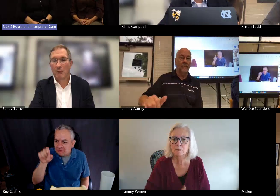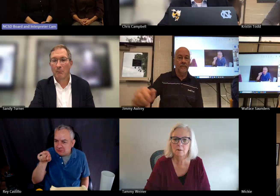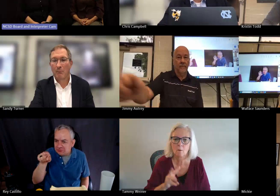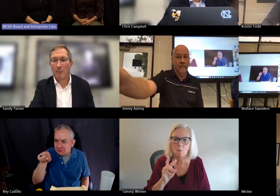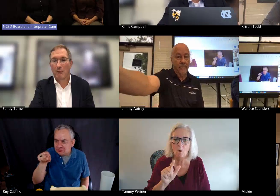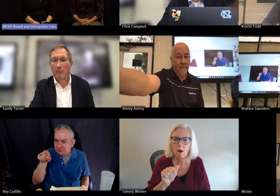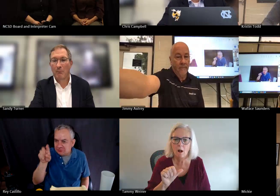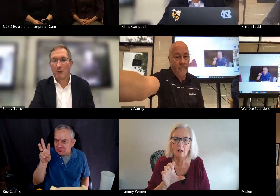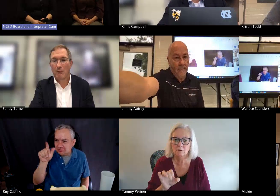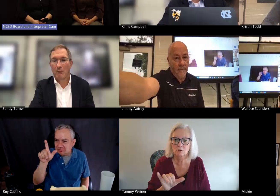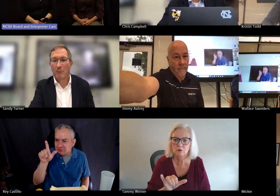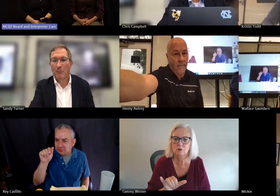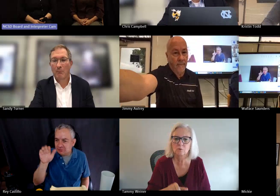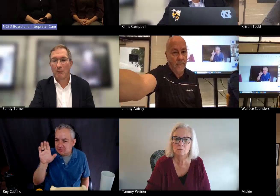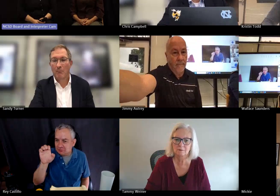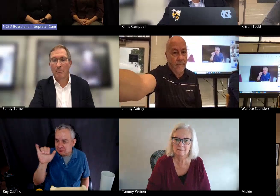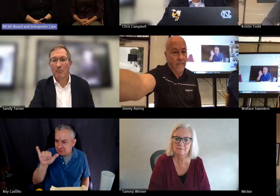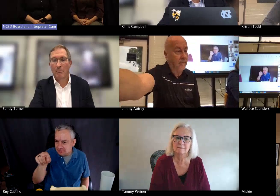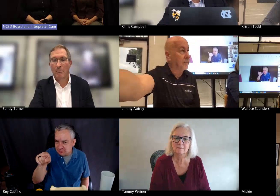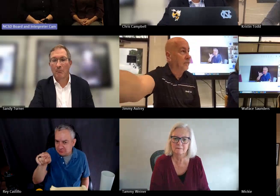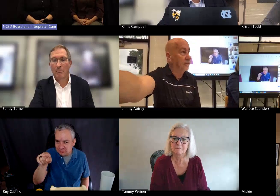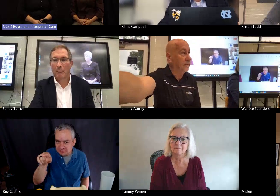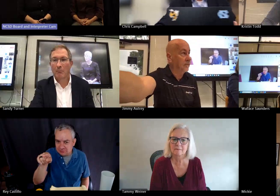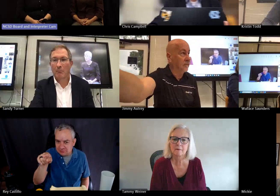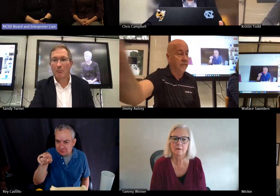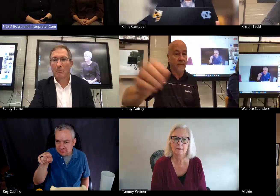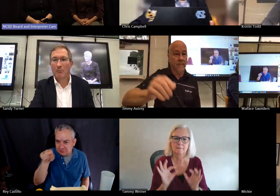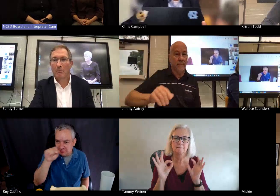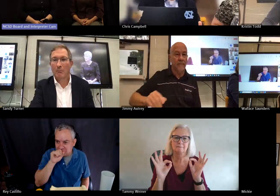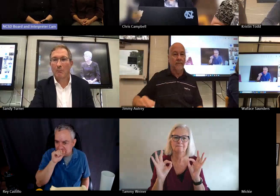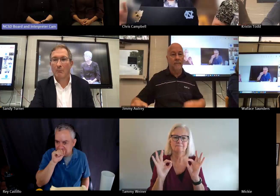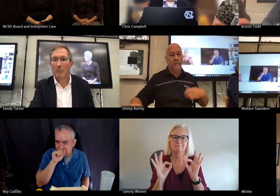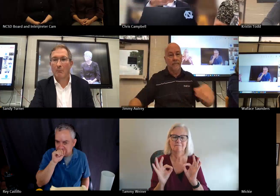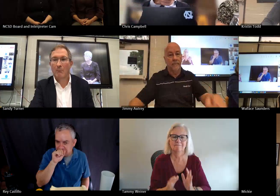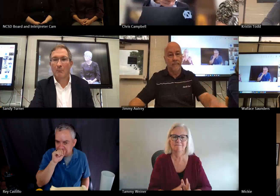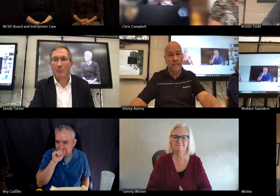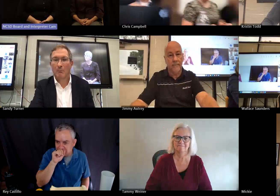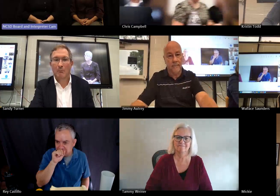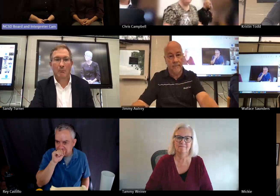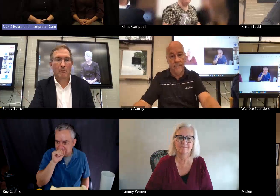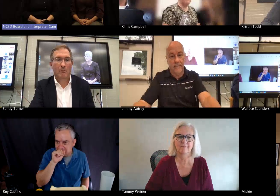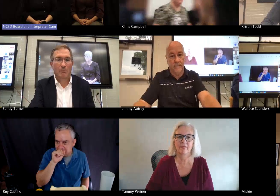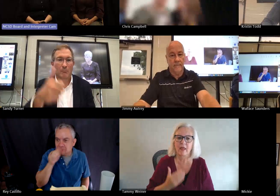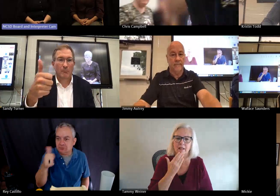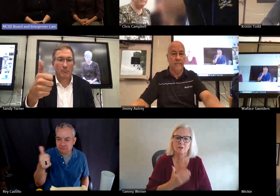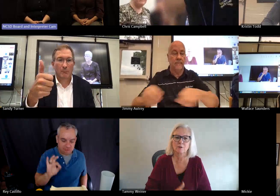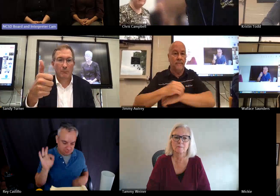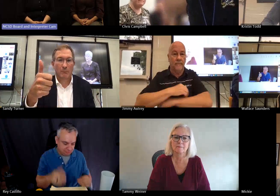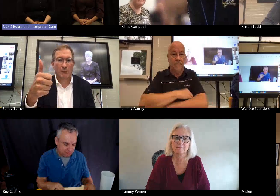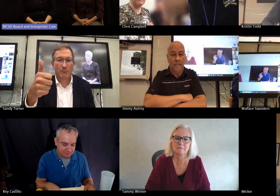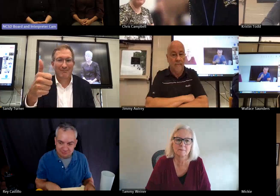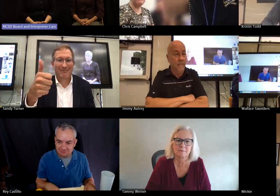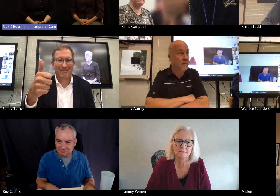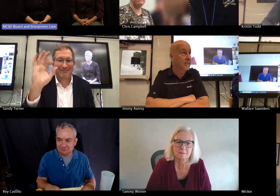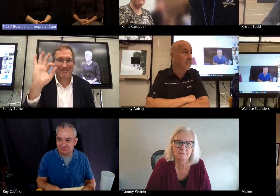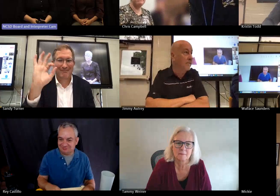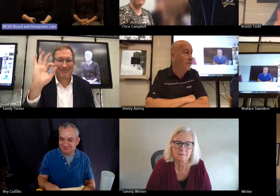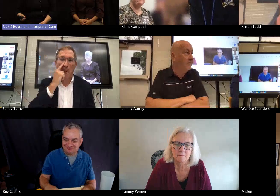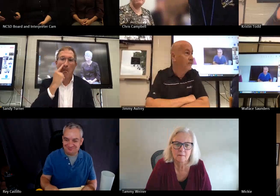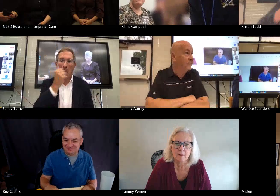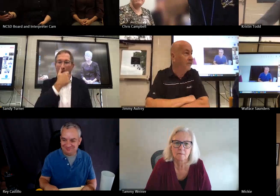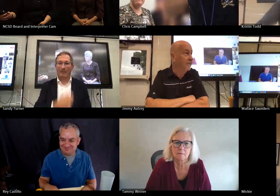so, Oh, yeah, so much better. yes, and Wallace too, yeah. That's so much better, yes. Thank